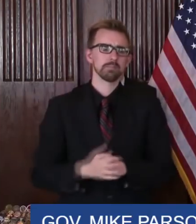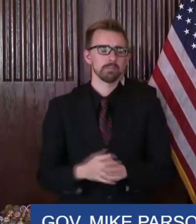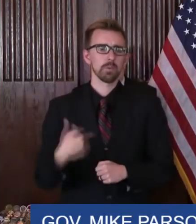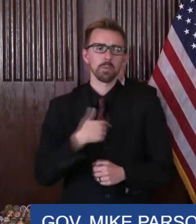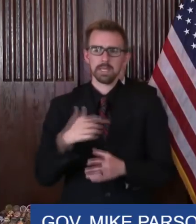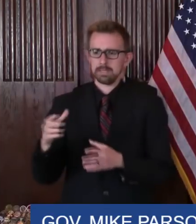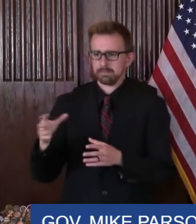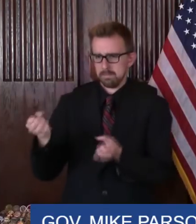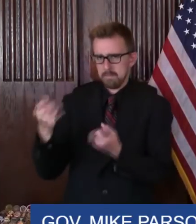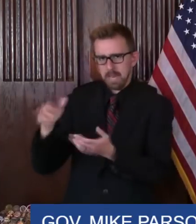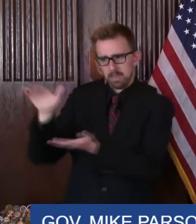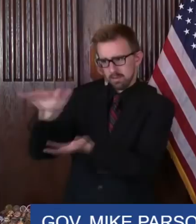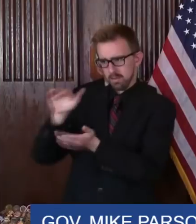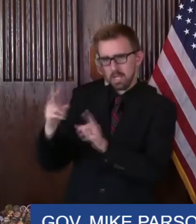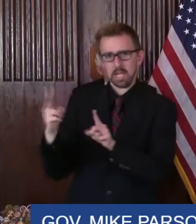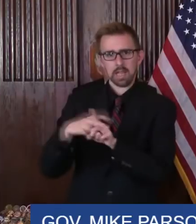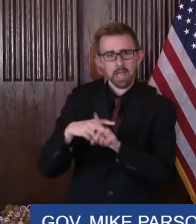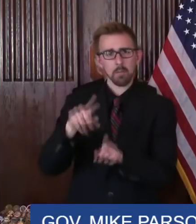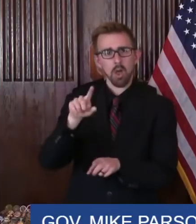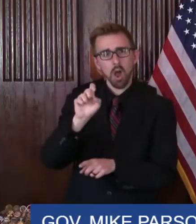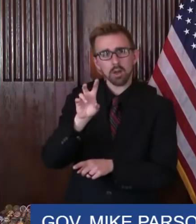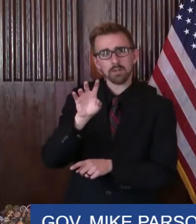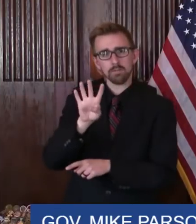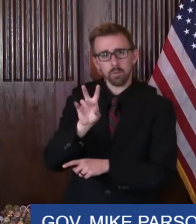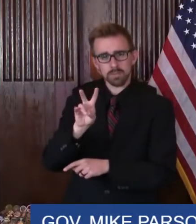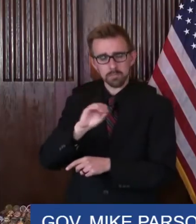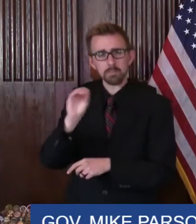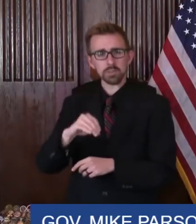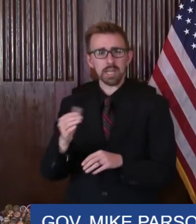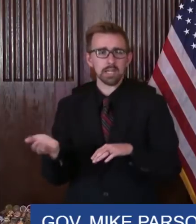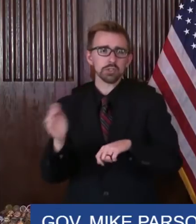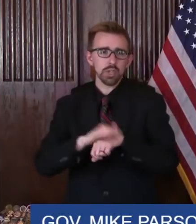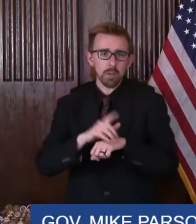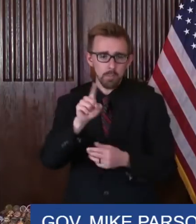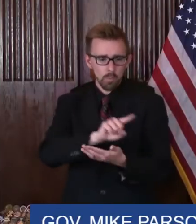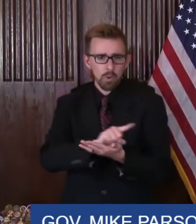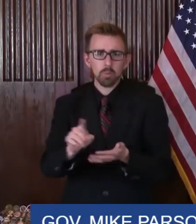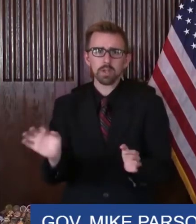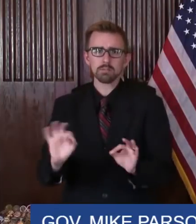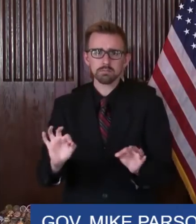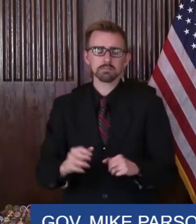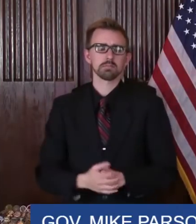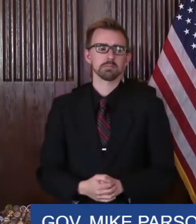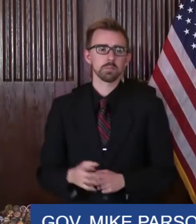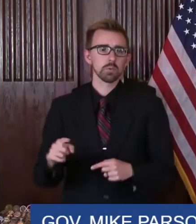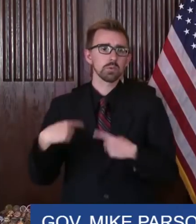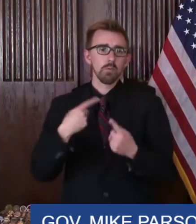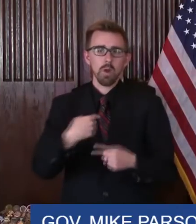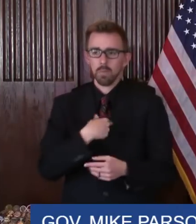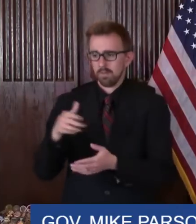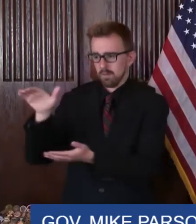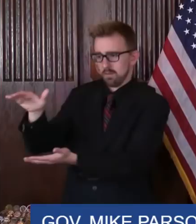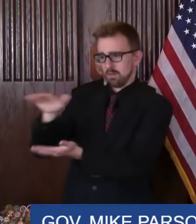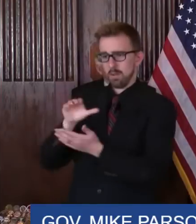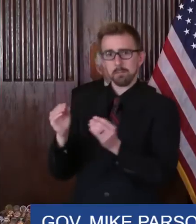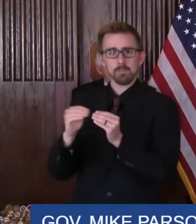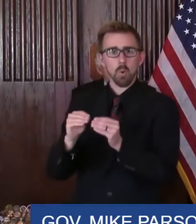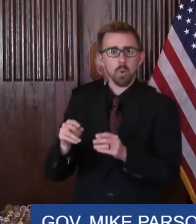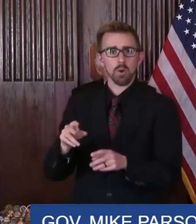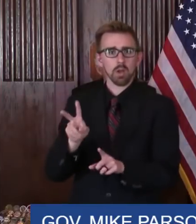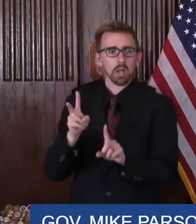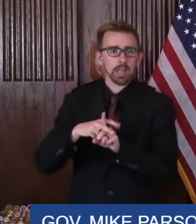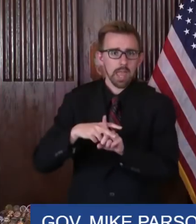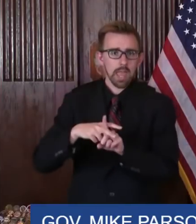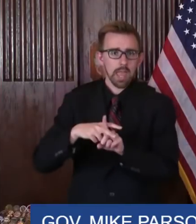claims, and that's a 147% jump in 1 week. To date, we've already taken more claims in the last few